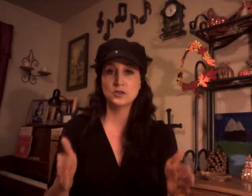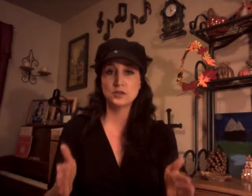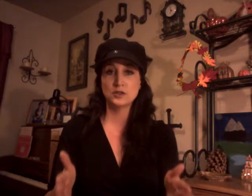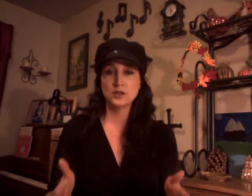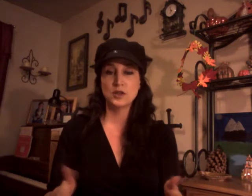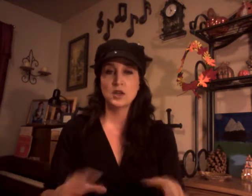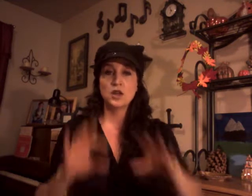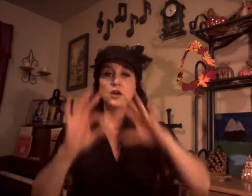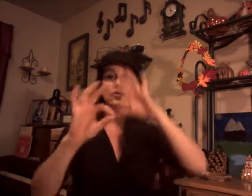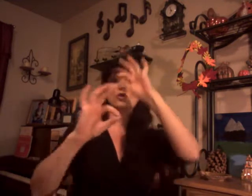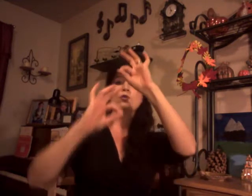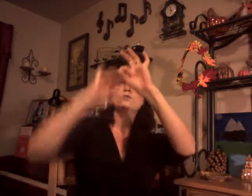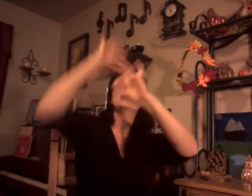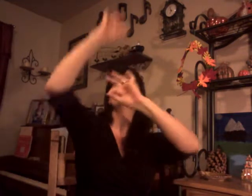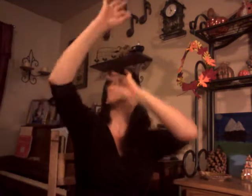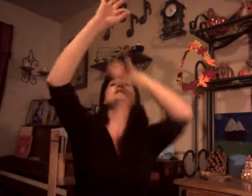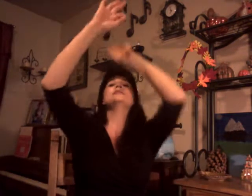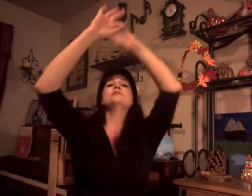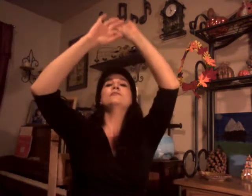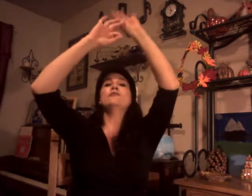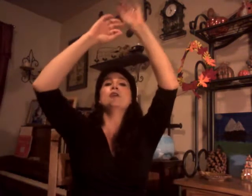sinners, the ransom from